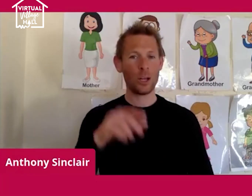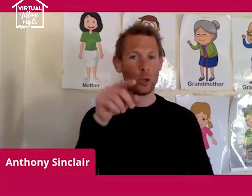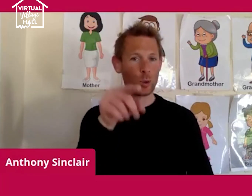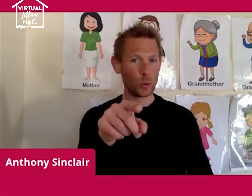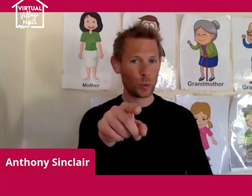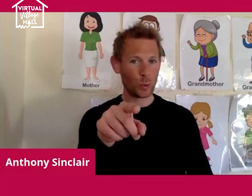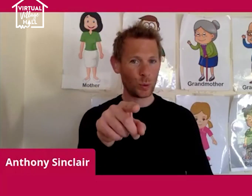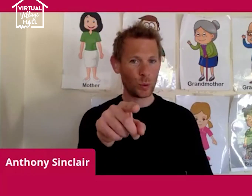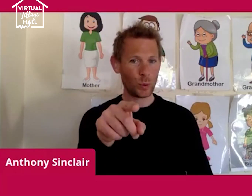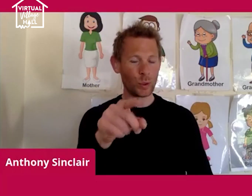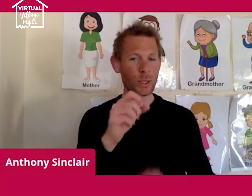Yeah.